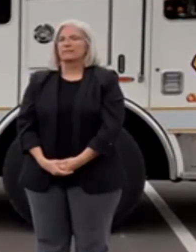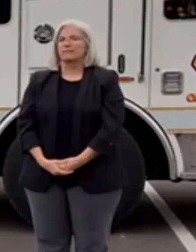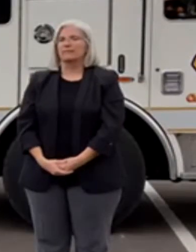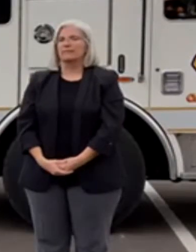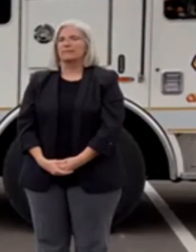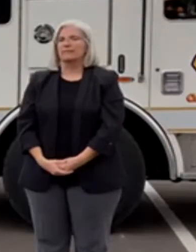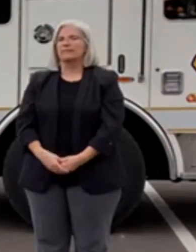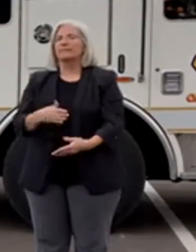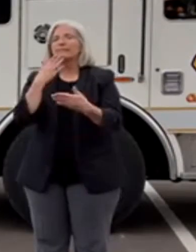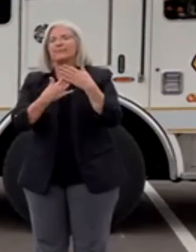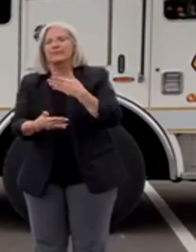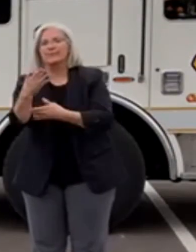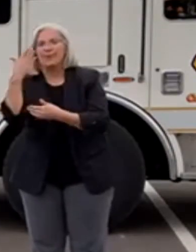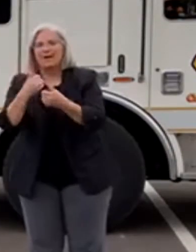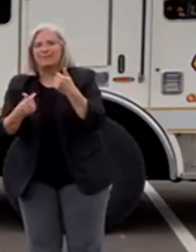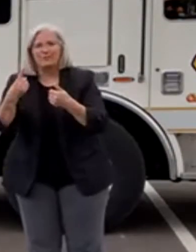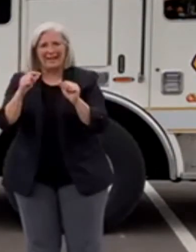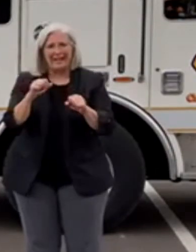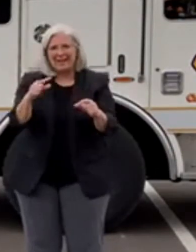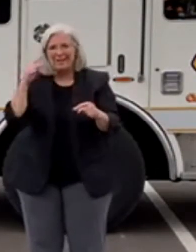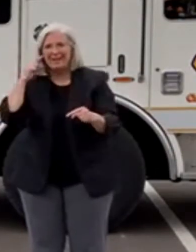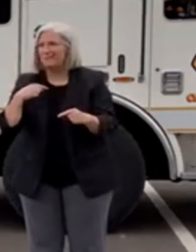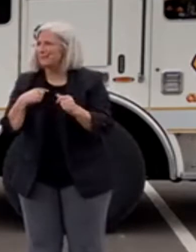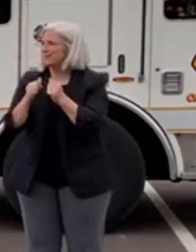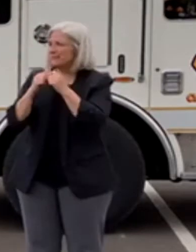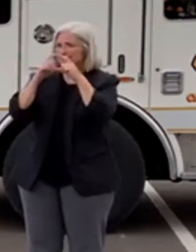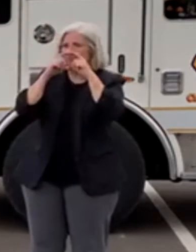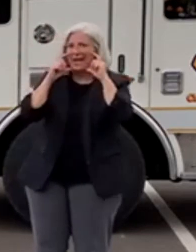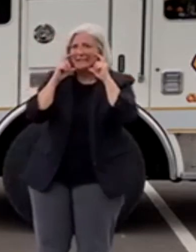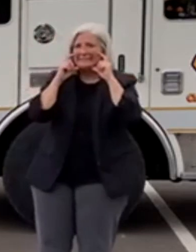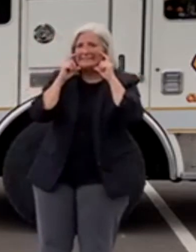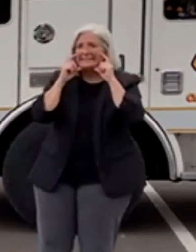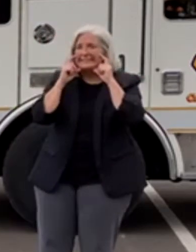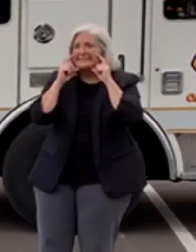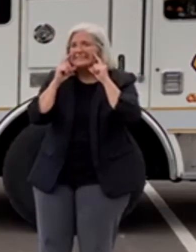Good morning, everyone. Can you hear me with my mask? If I yell? Yes? Okay.